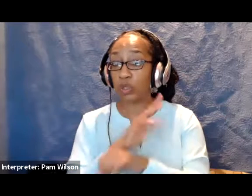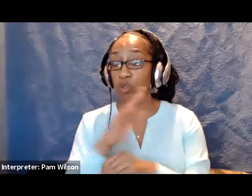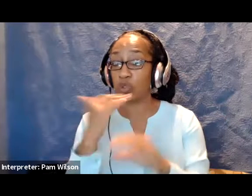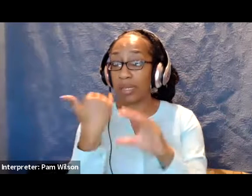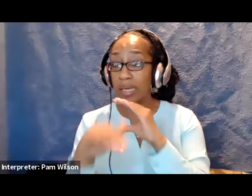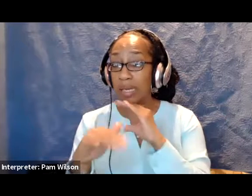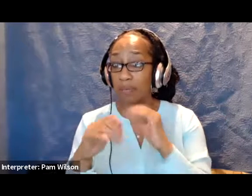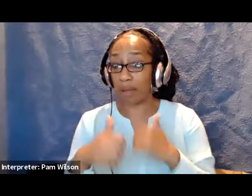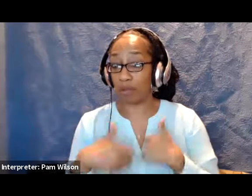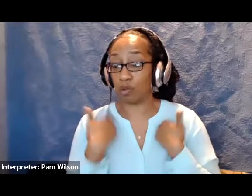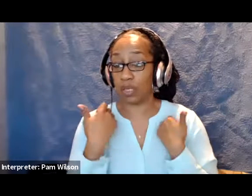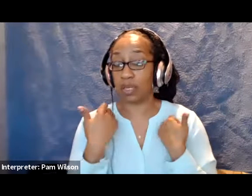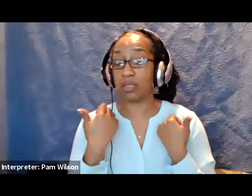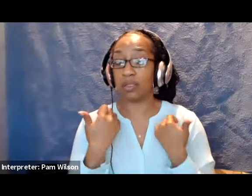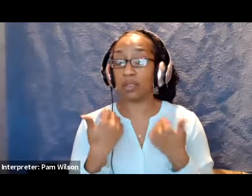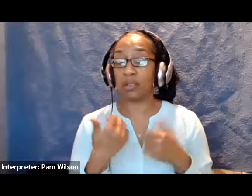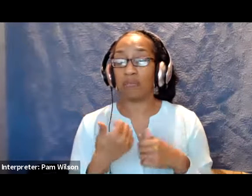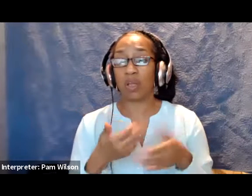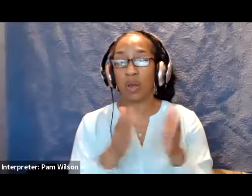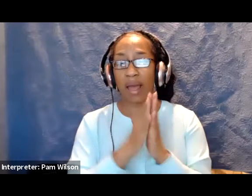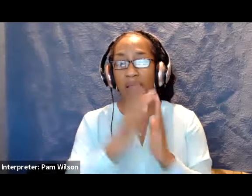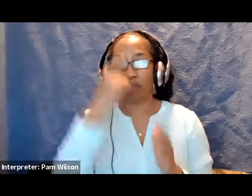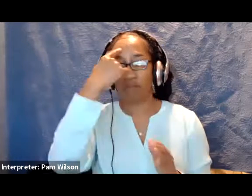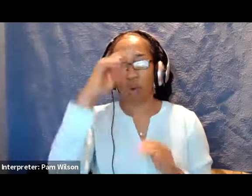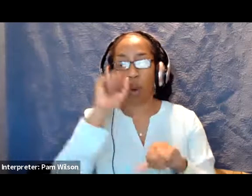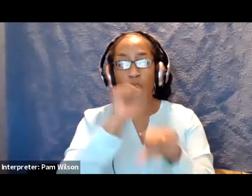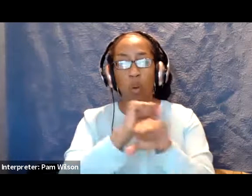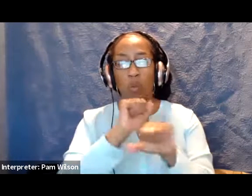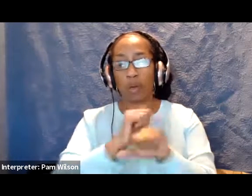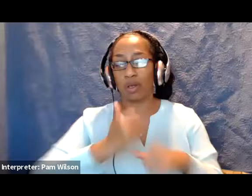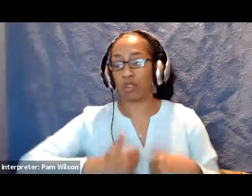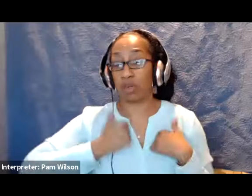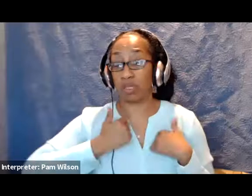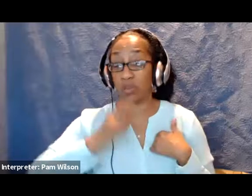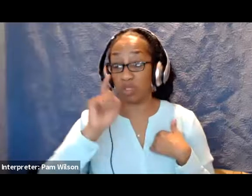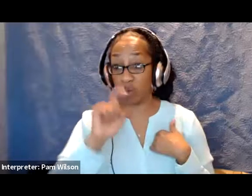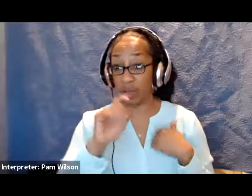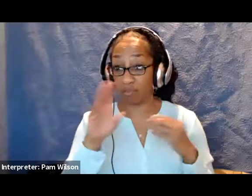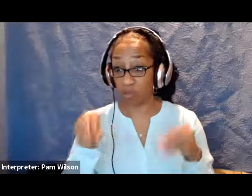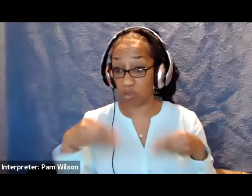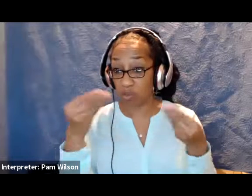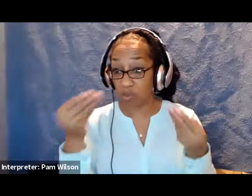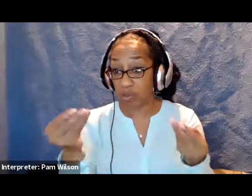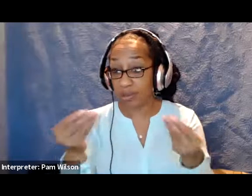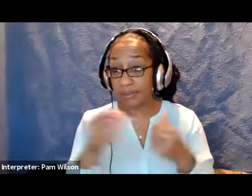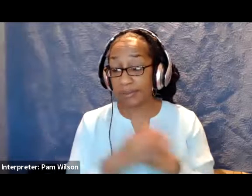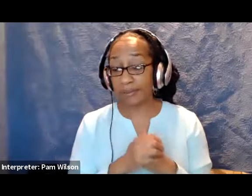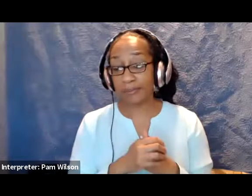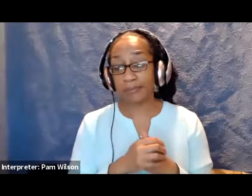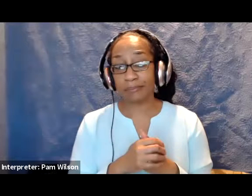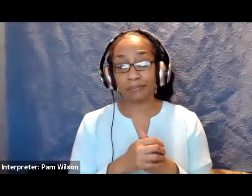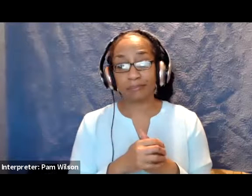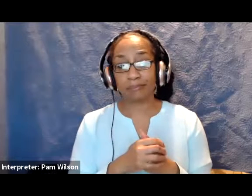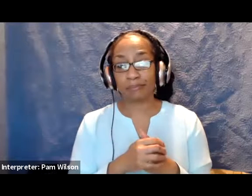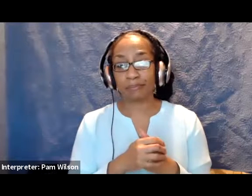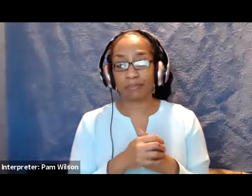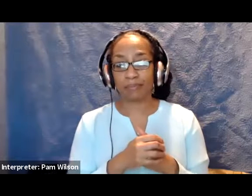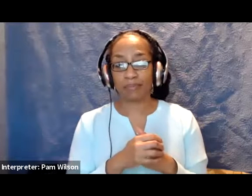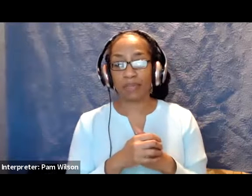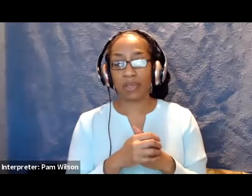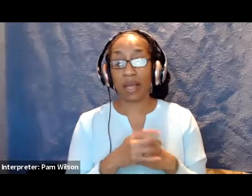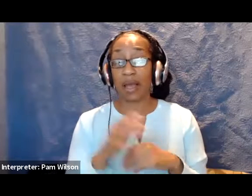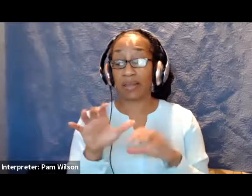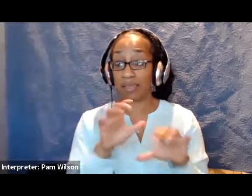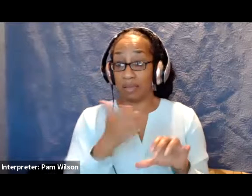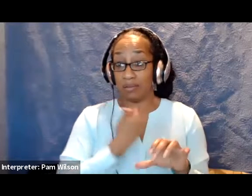They're going to ask you for a work address, but you do not have to, they aren't going to check. I did this myself. I